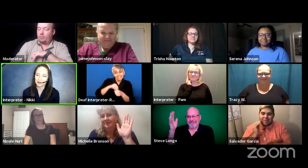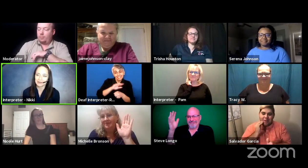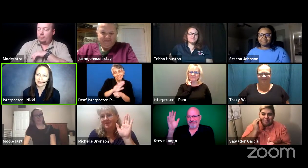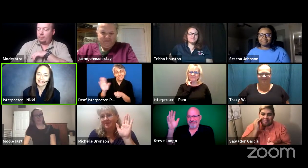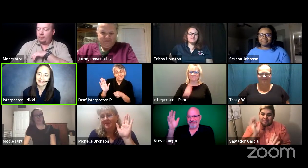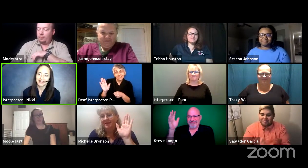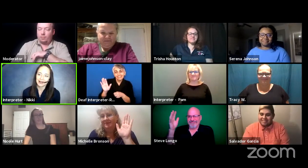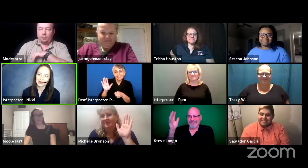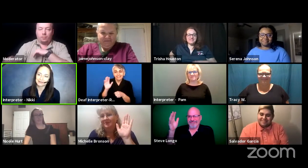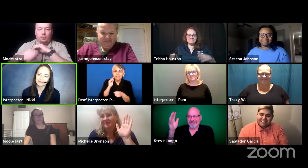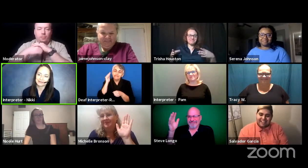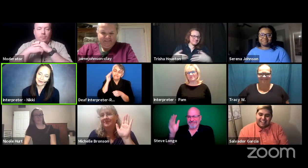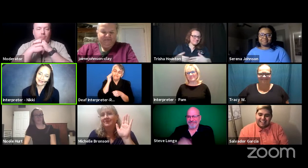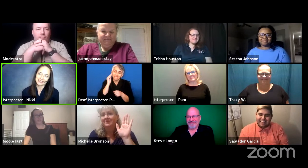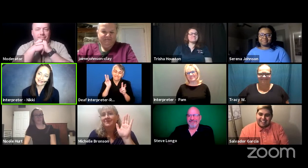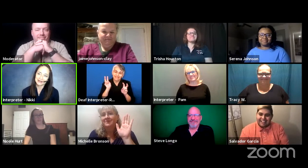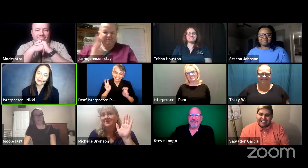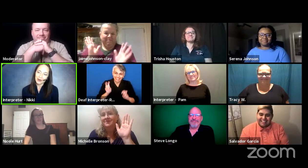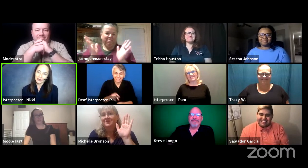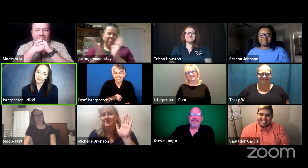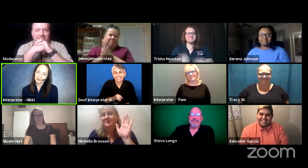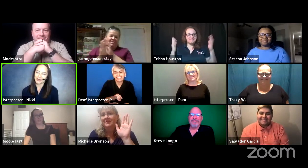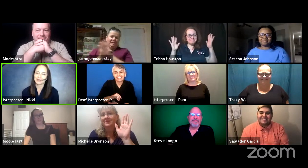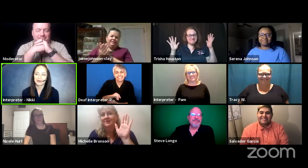welcome to this new home on the board.